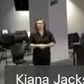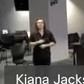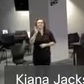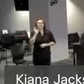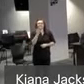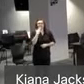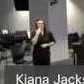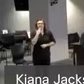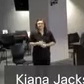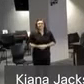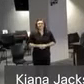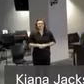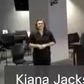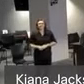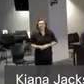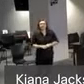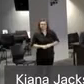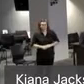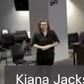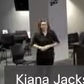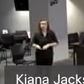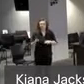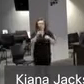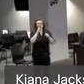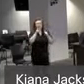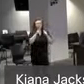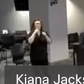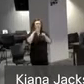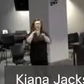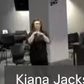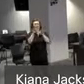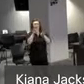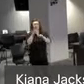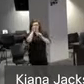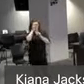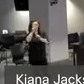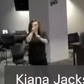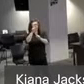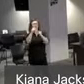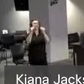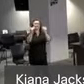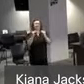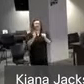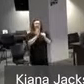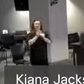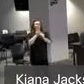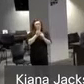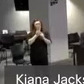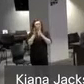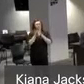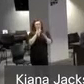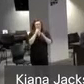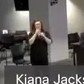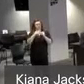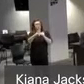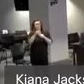Perfect, thank you. We'll begin by touching on our goals and then move to the plan's direction for the upcoming year. Specifically, we